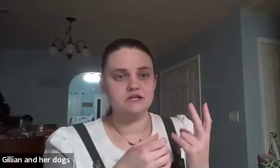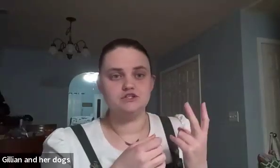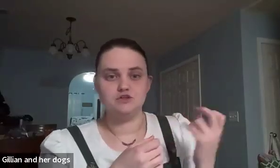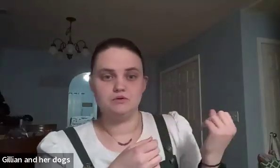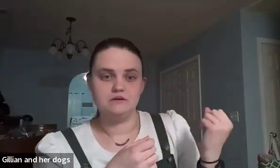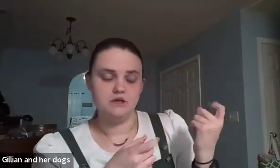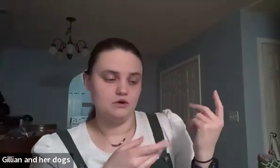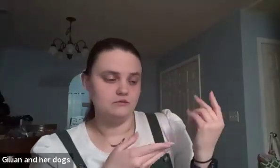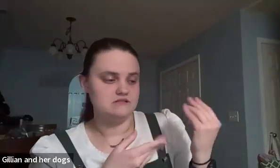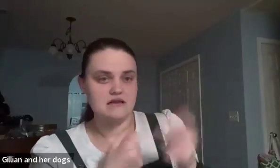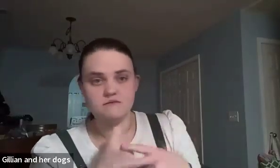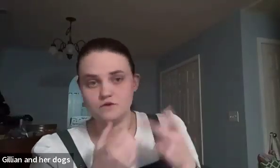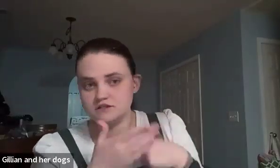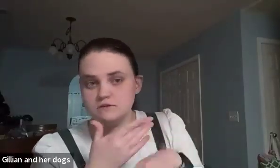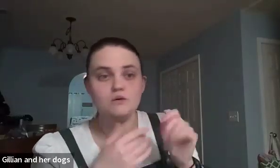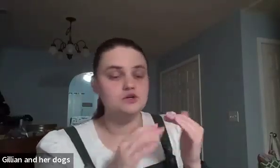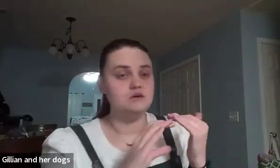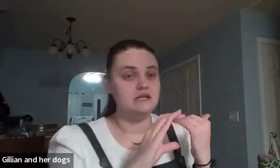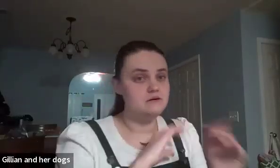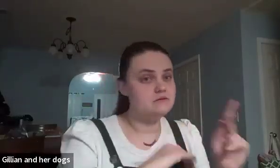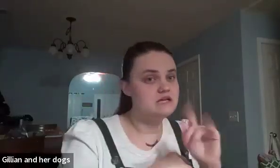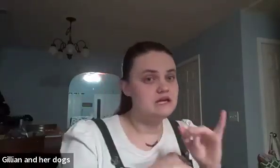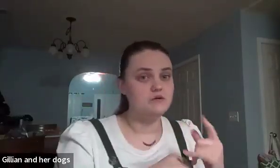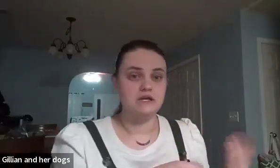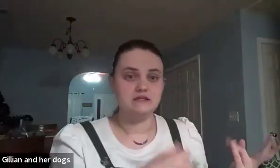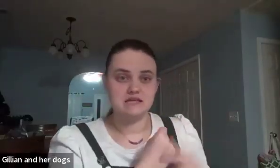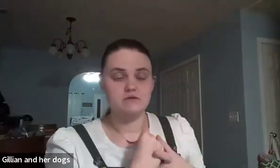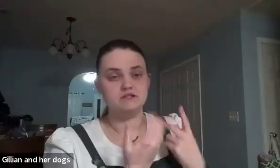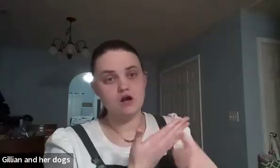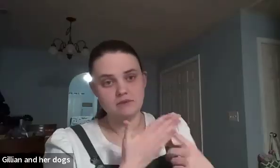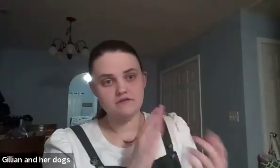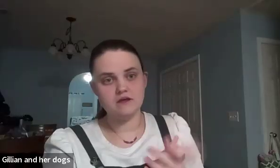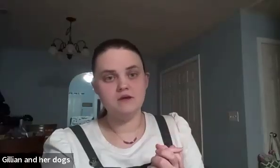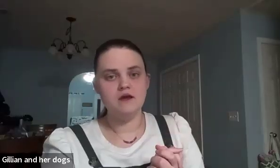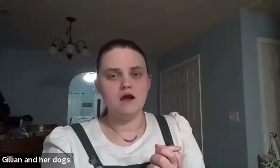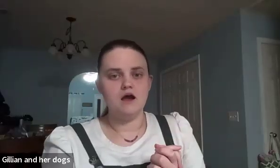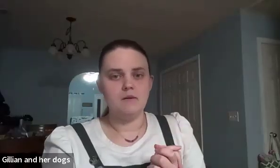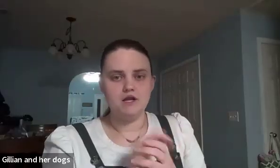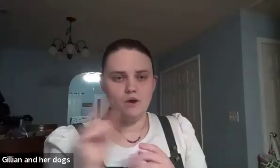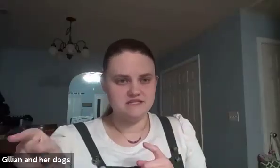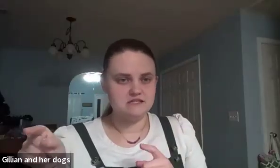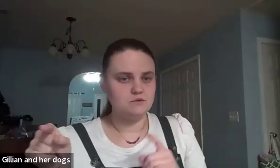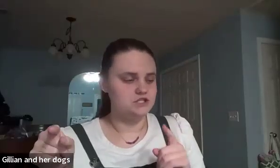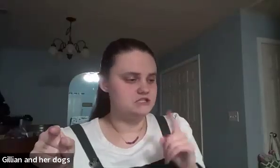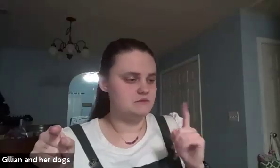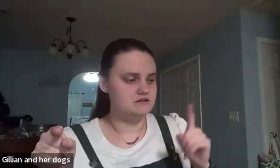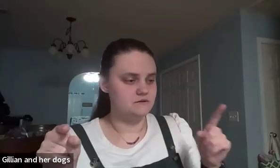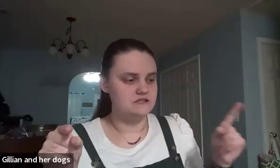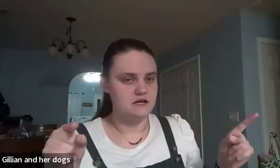free to, save them for next week, or you can email Miss Katie and we can save them and talk about them. I know I've seen some questions about different